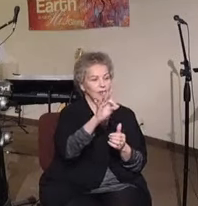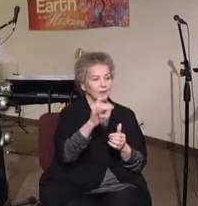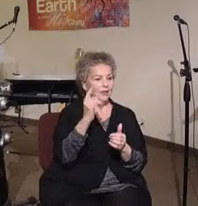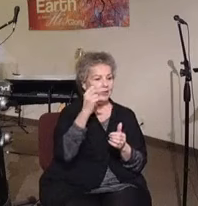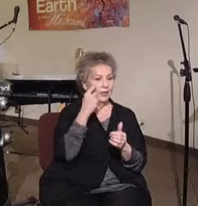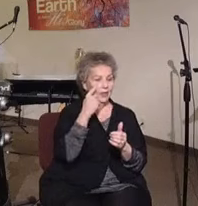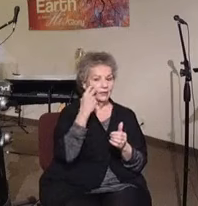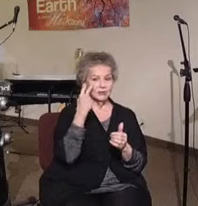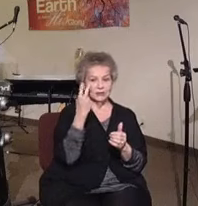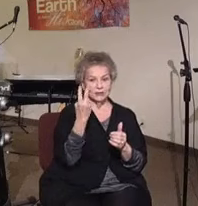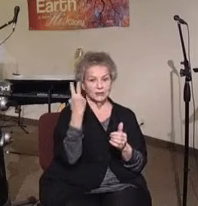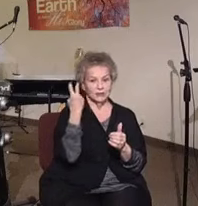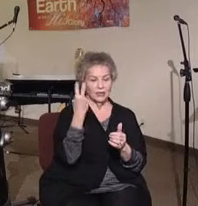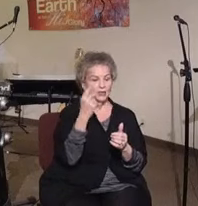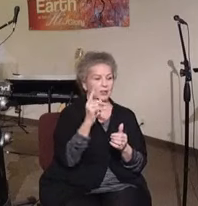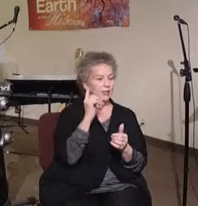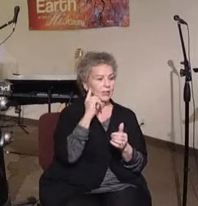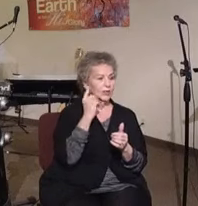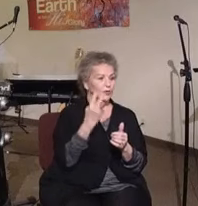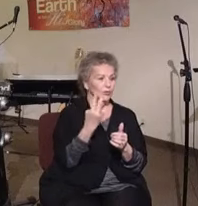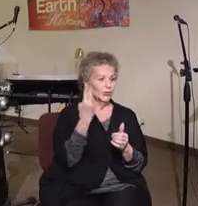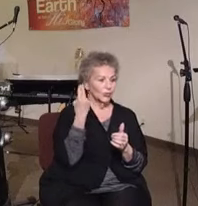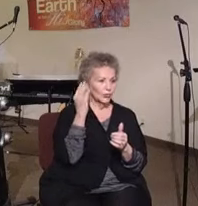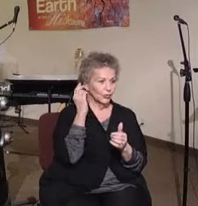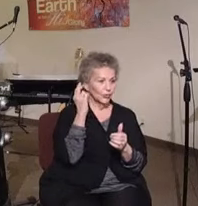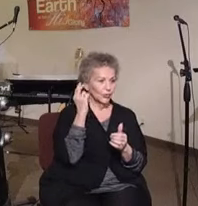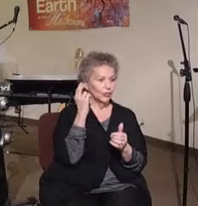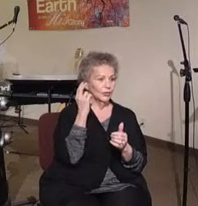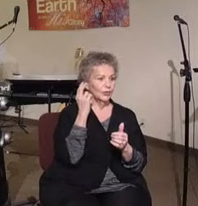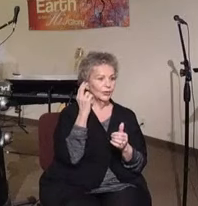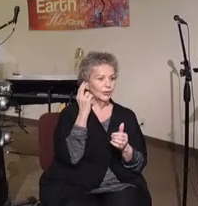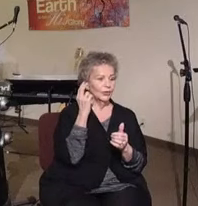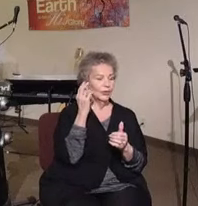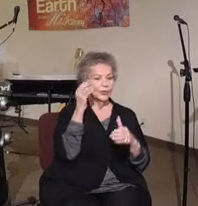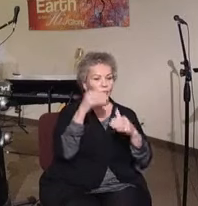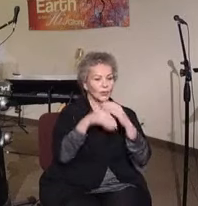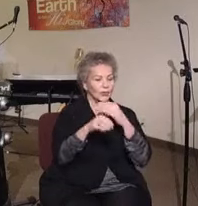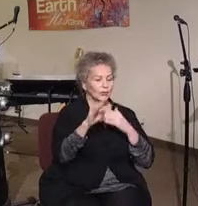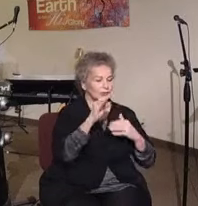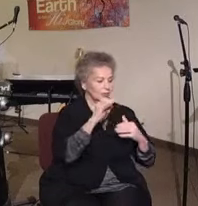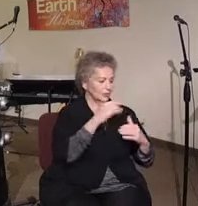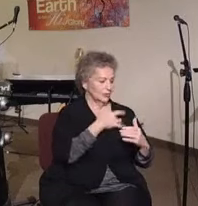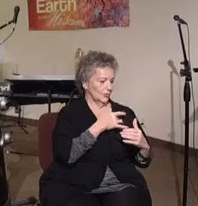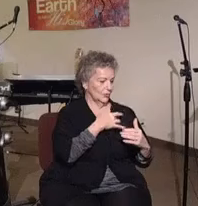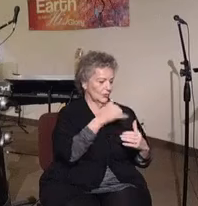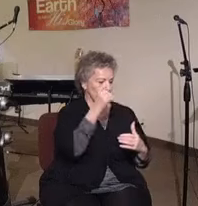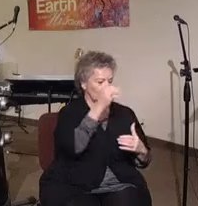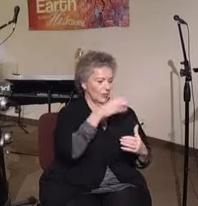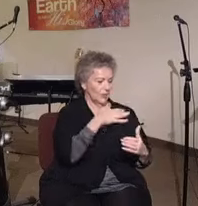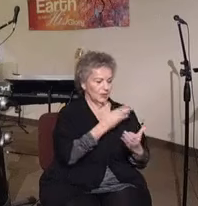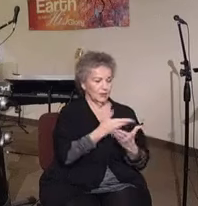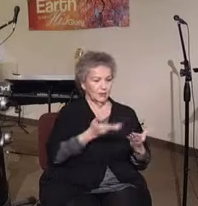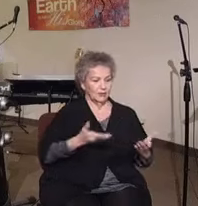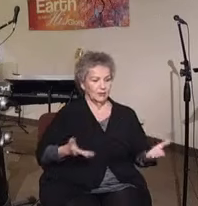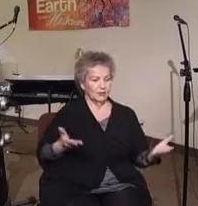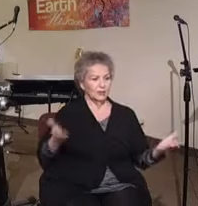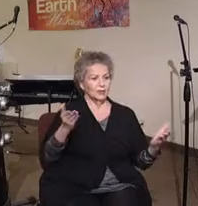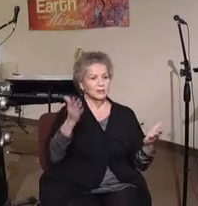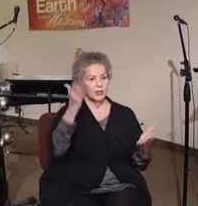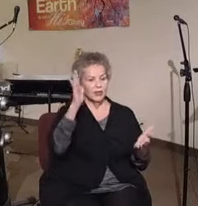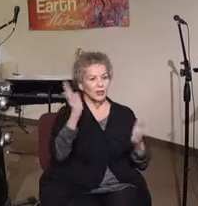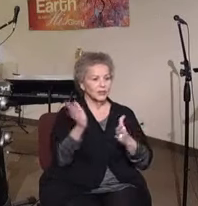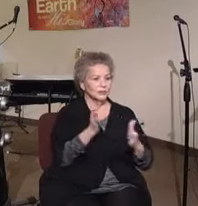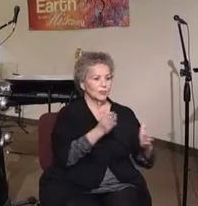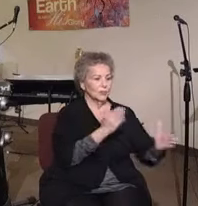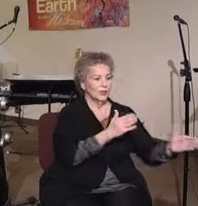not heard, nor ear heard, neither has it entered into the heart of man the things which God has prepared